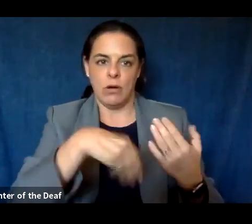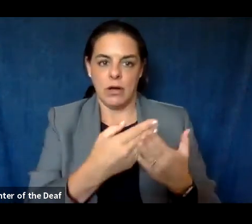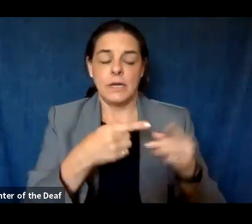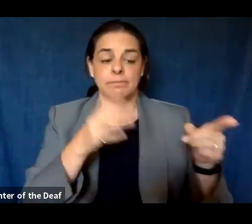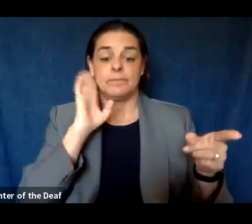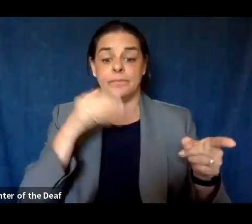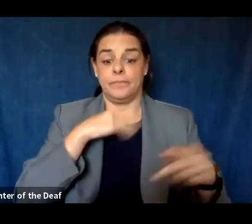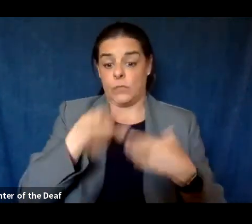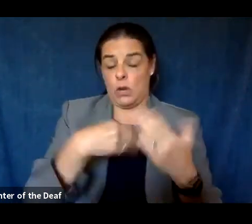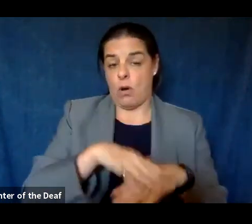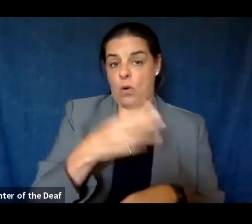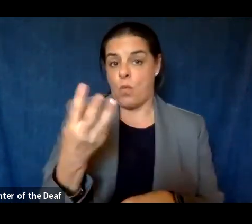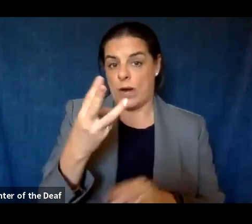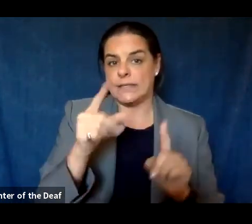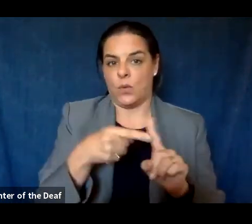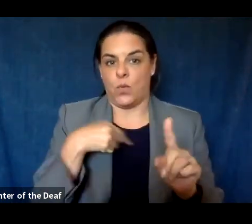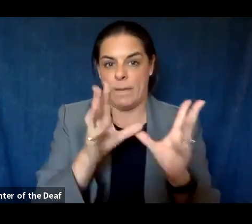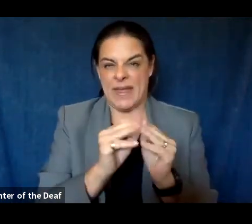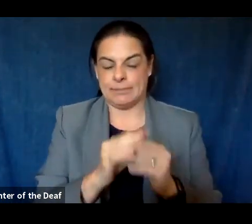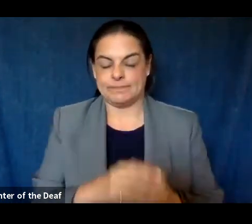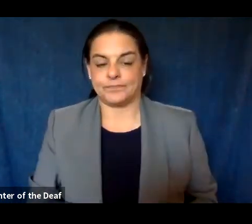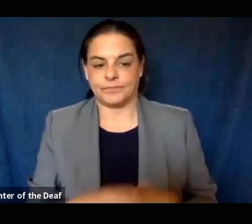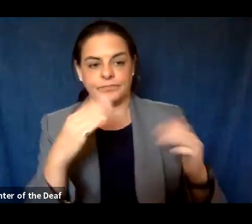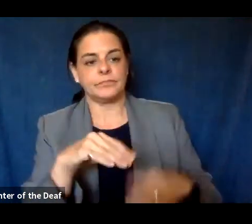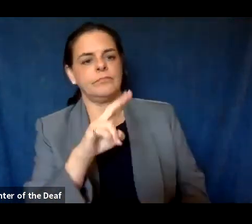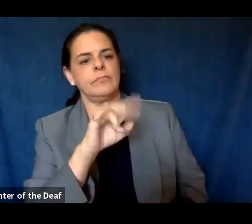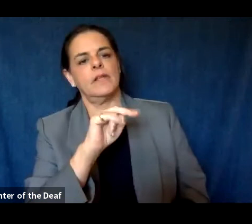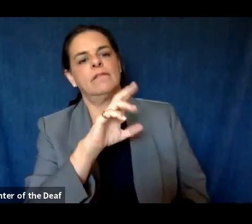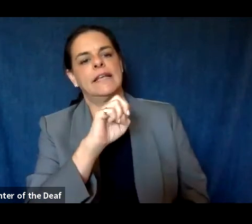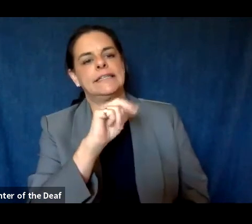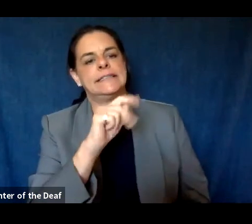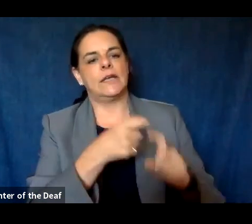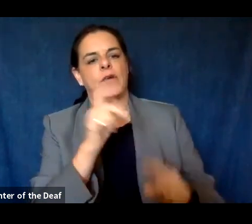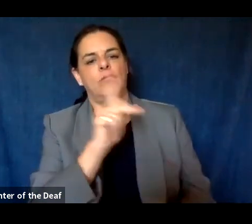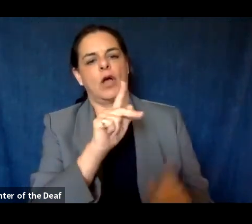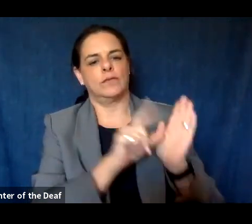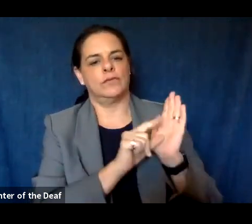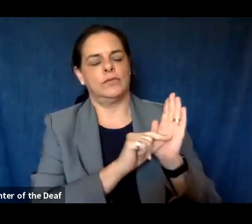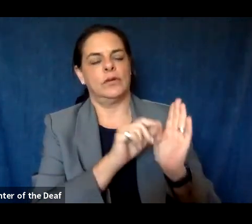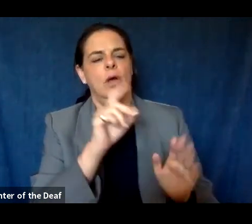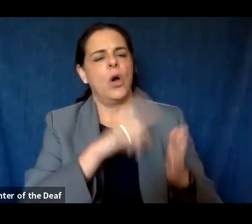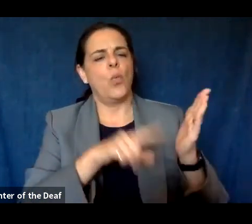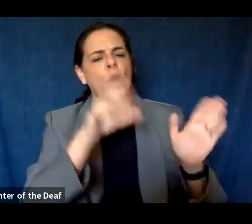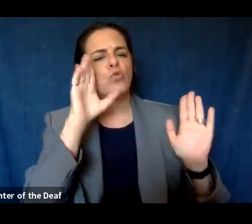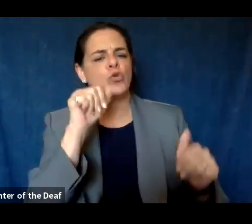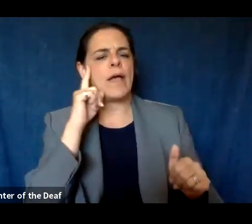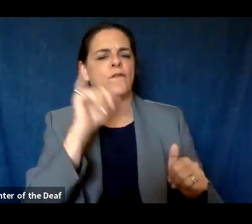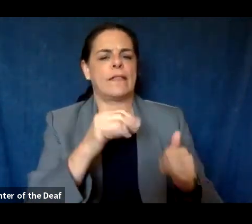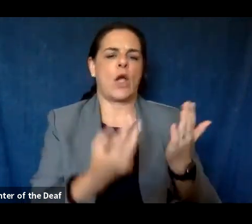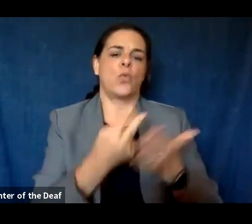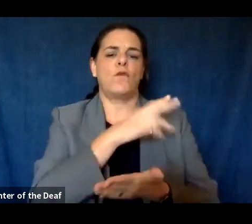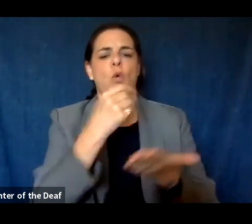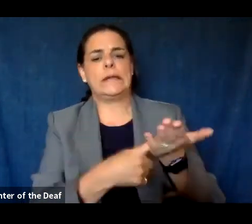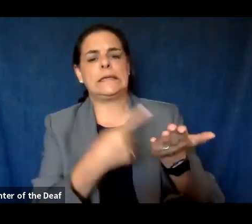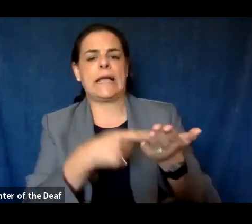when we meet. From Vincent with the Sentinel, what do you anticipate the review and discussion of the phase reopening plan to entail at the